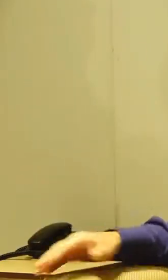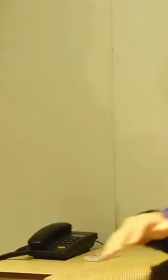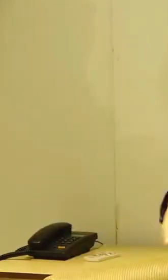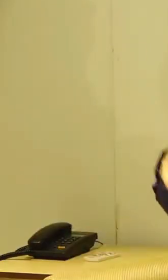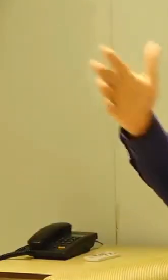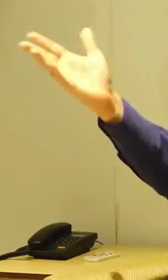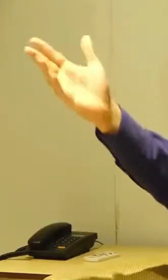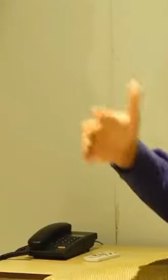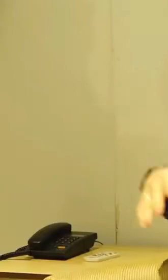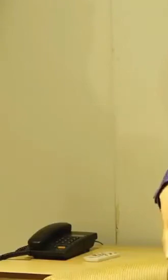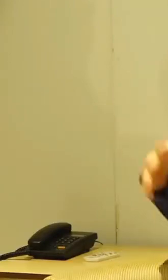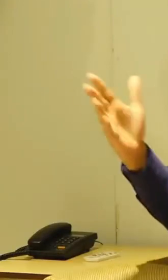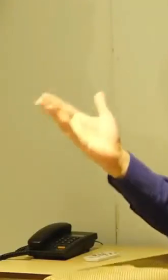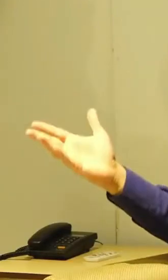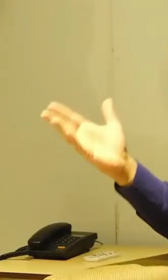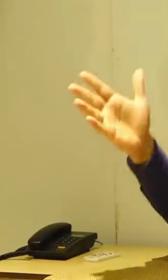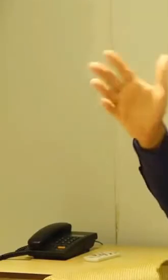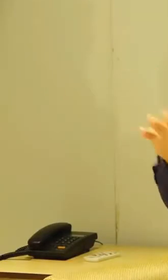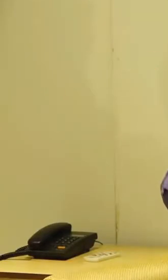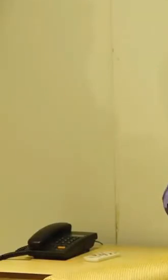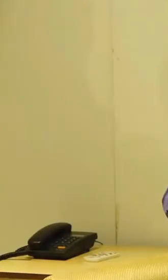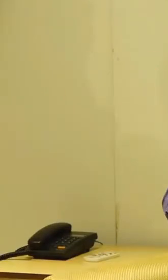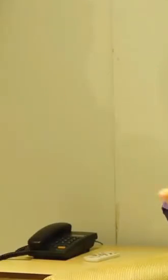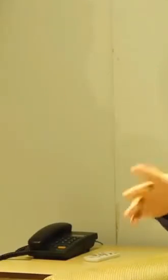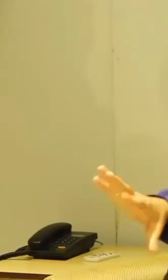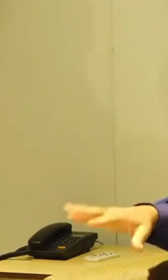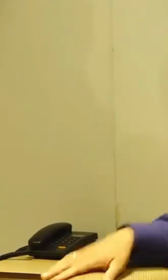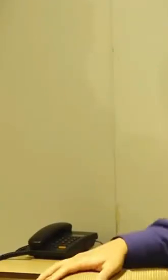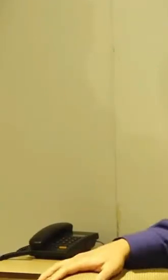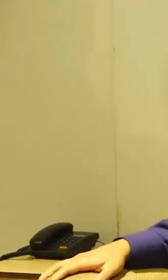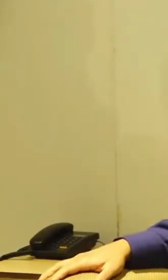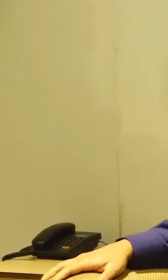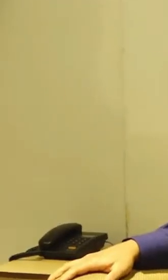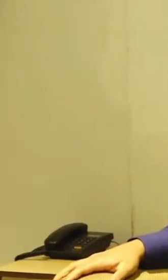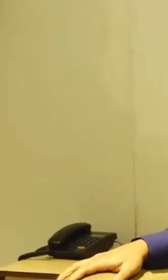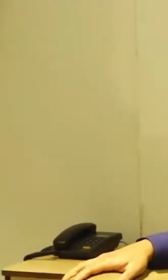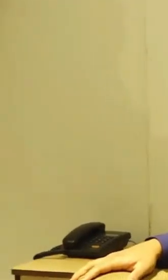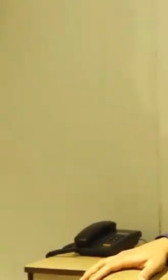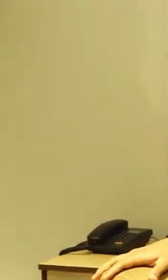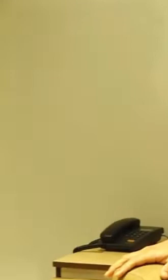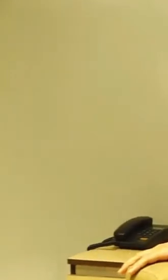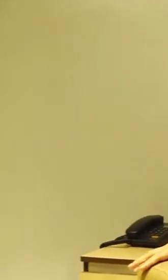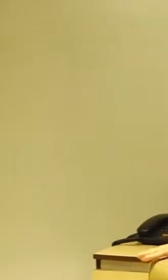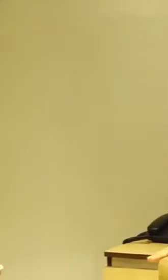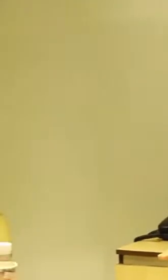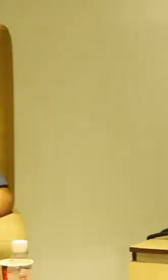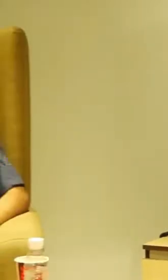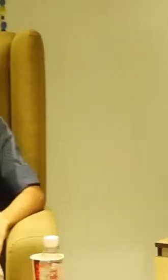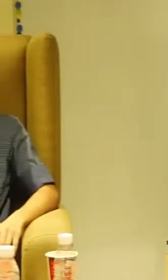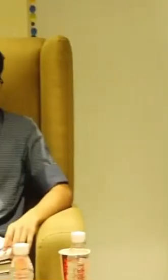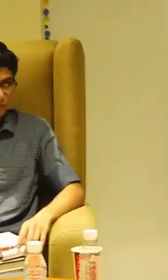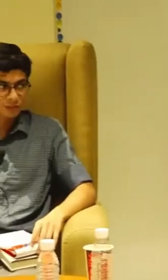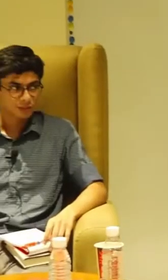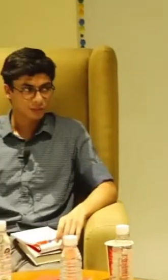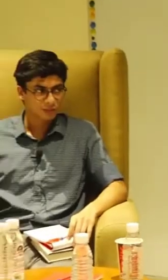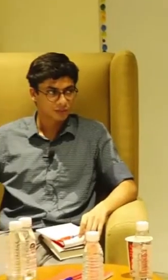wide, so there are certain rights which we may disagree are not to be part of it, etc. But the fundamental idea is that here what we are trying to